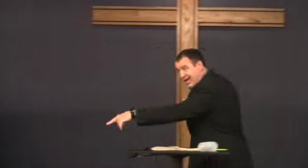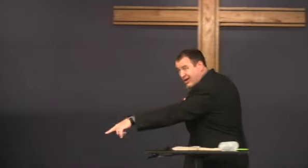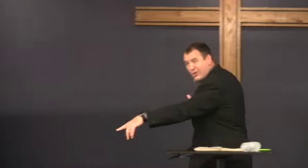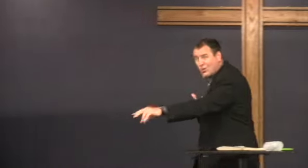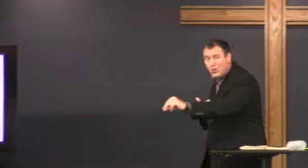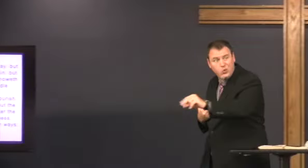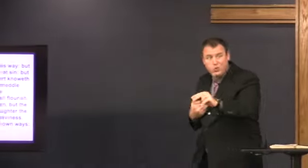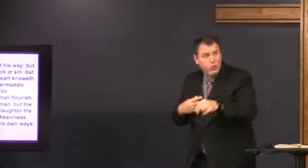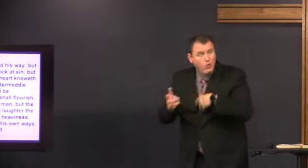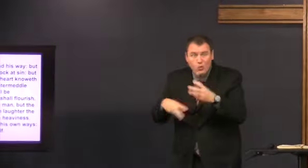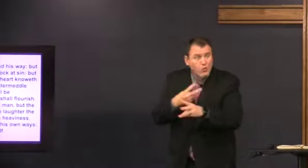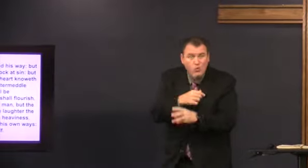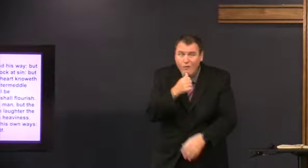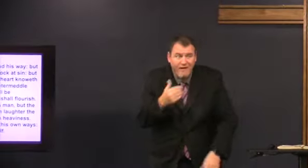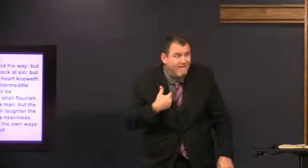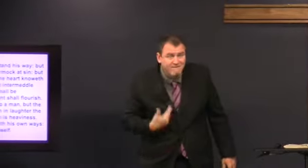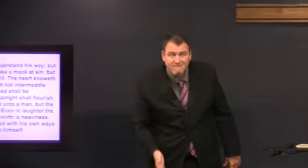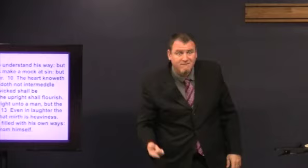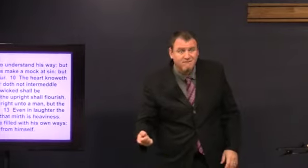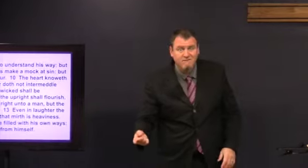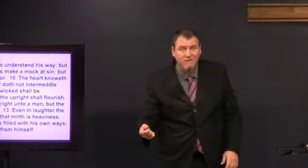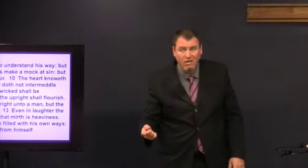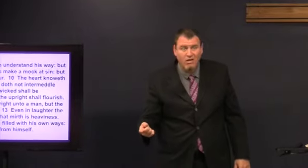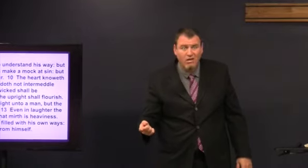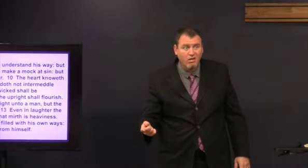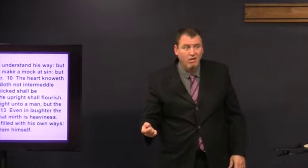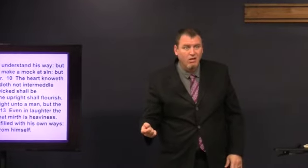That's the favor of God. The world doesn't have that.